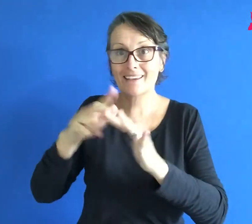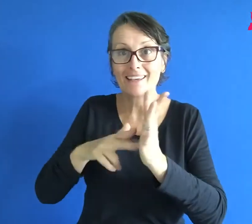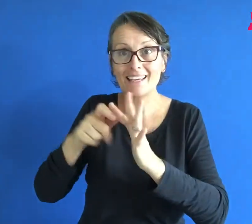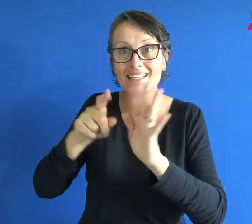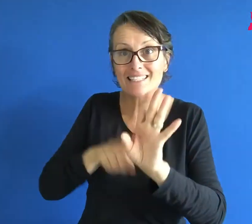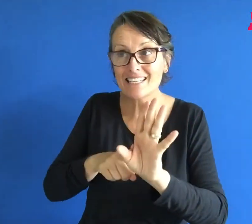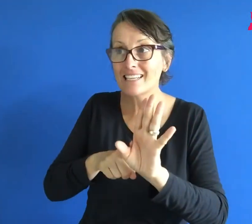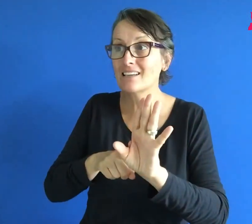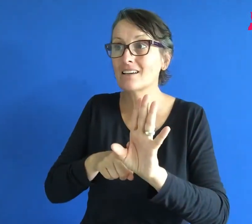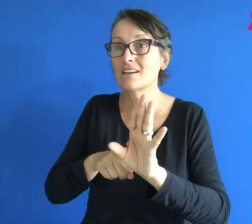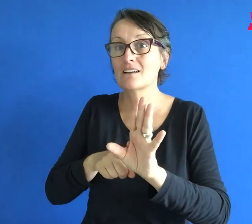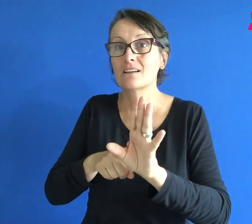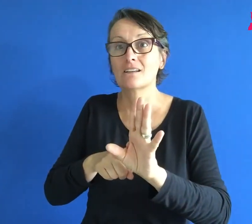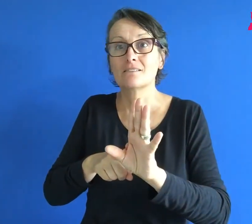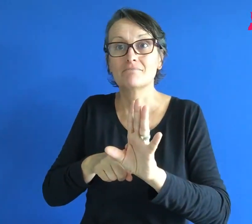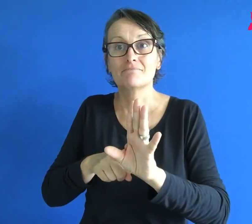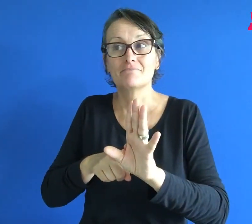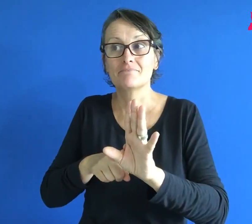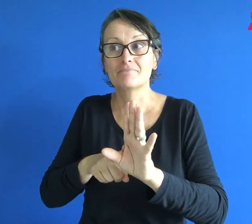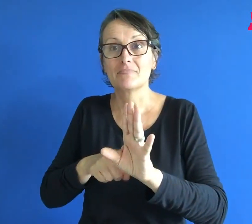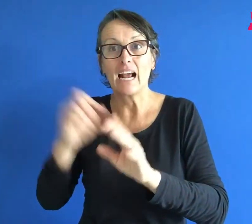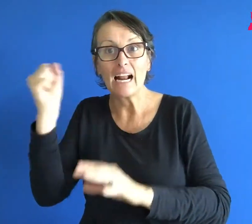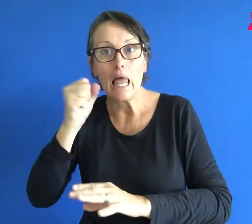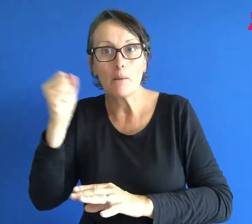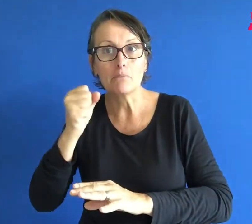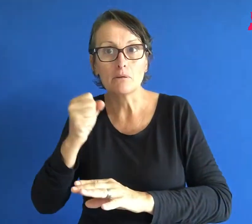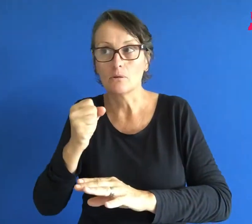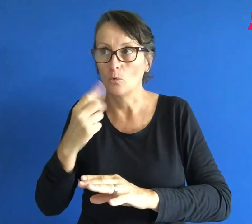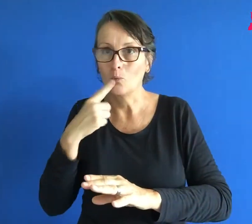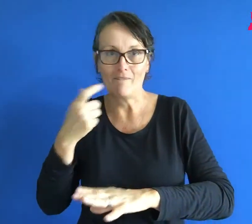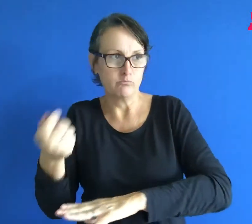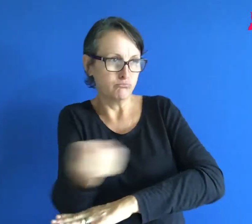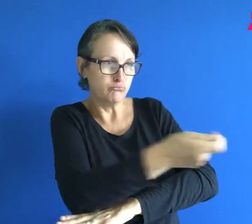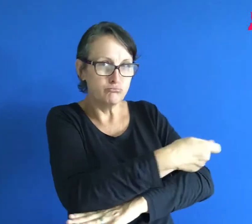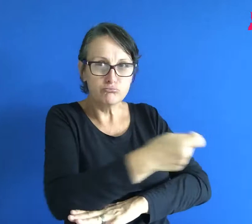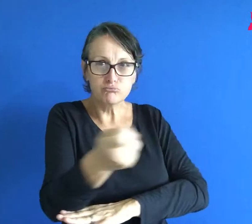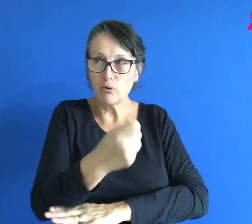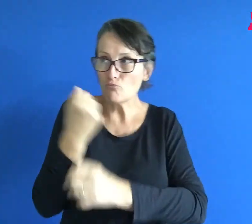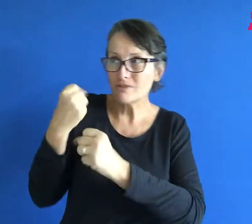recreation reserve where the community was sheltering. So we had critical assets to protect, which we did.